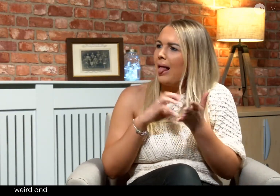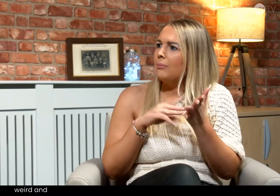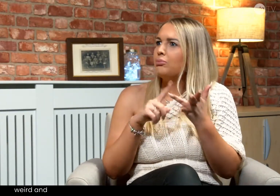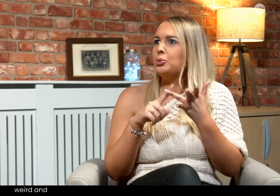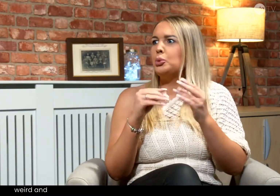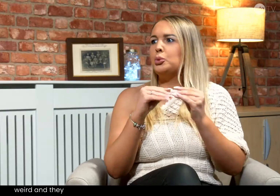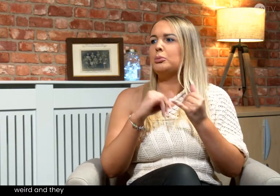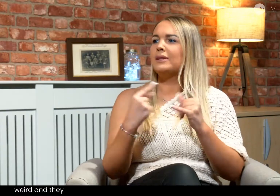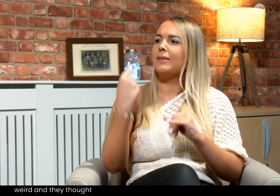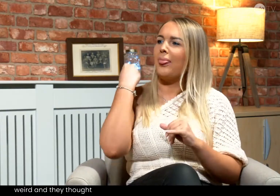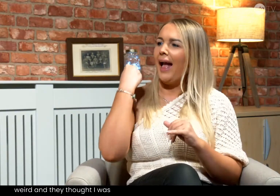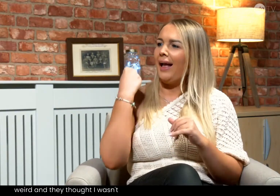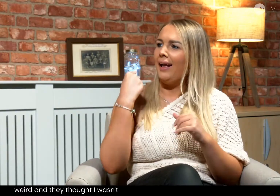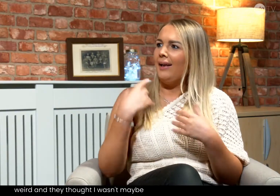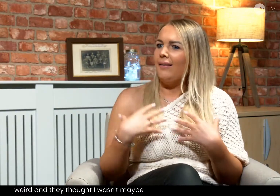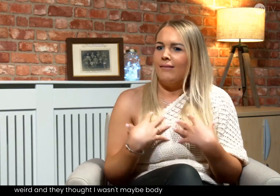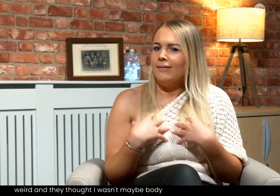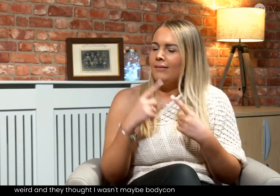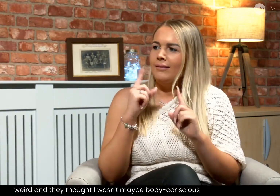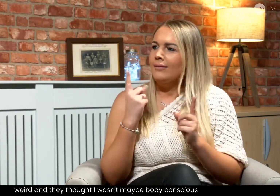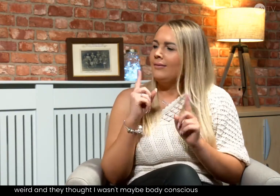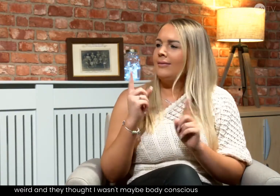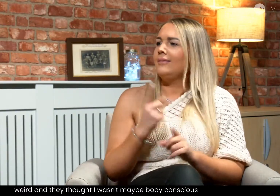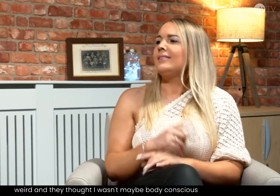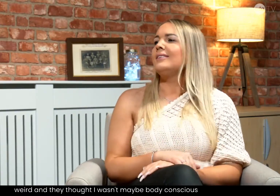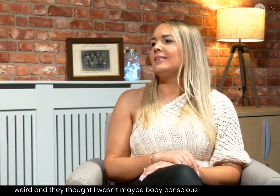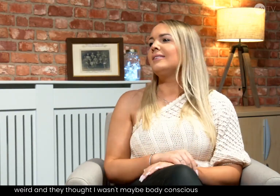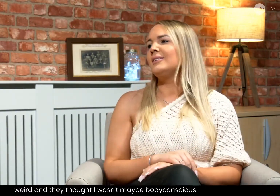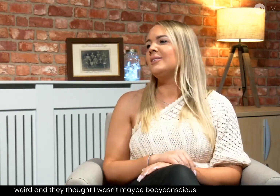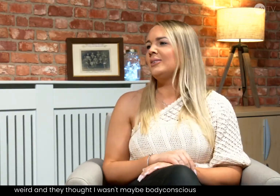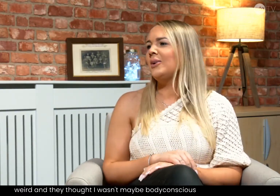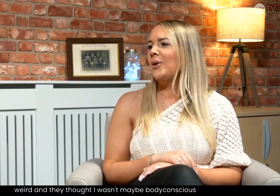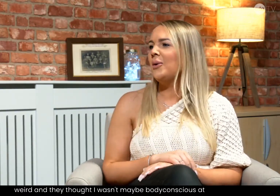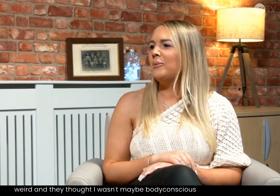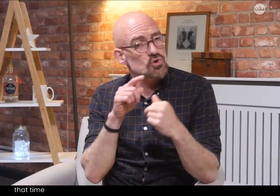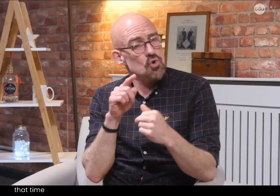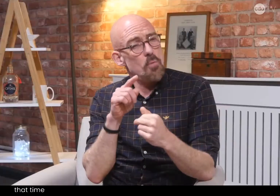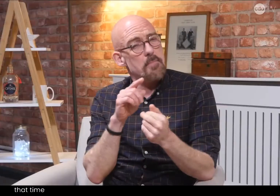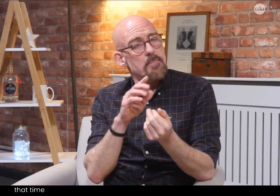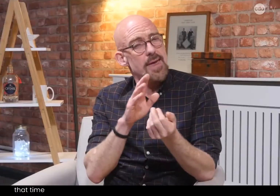maybe body conscious at that time. But yeah.